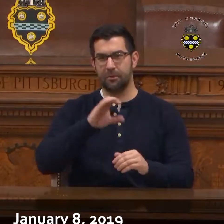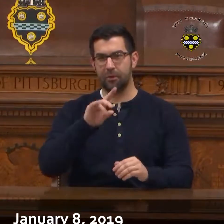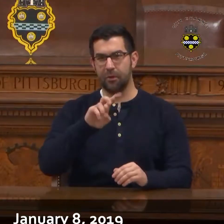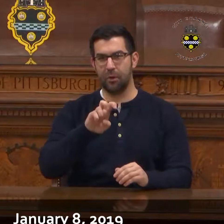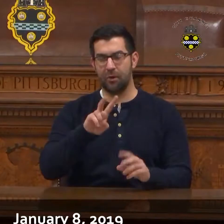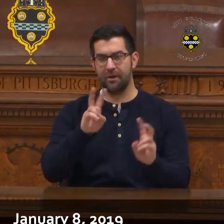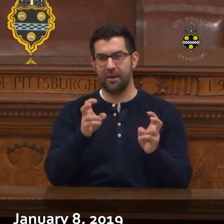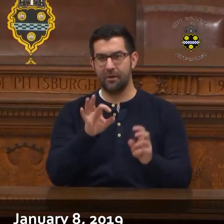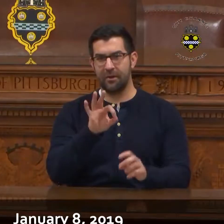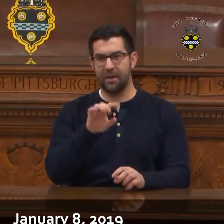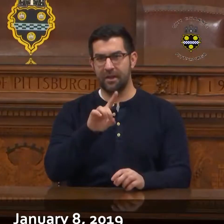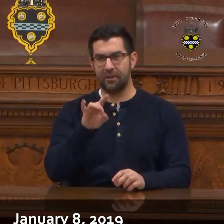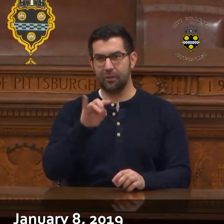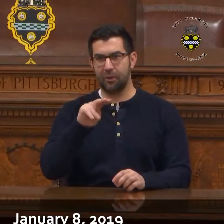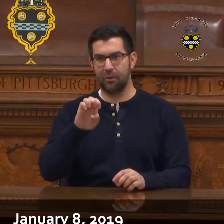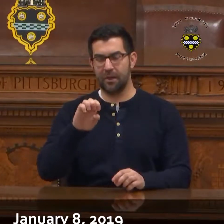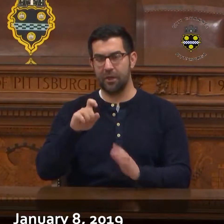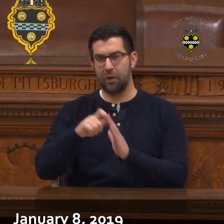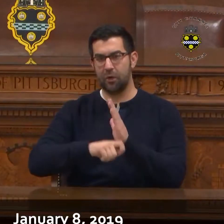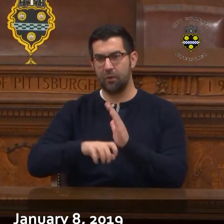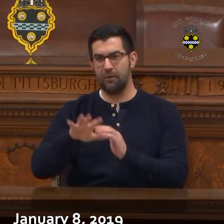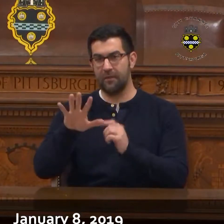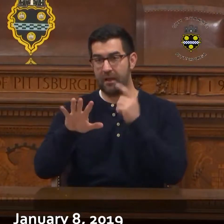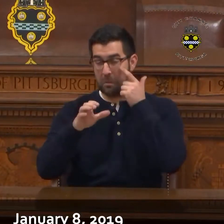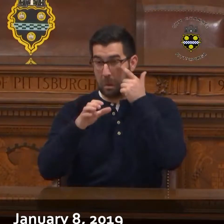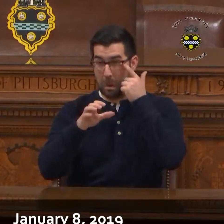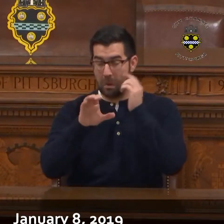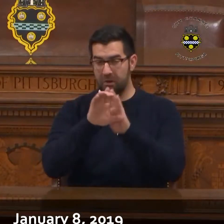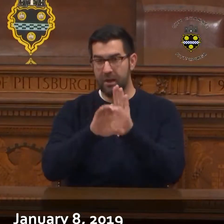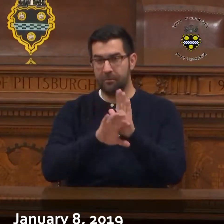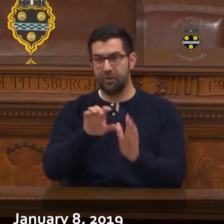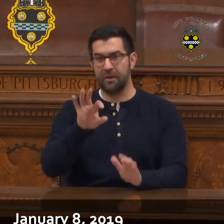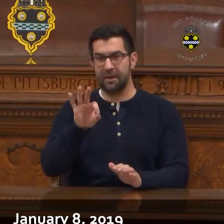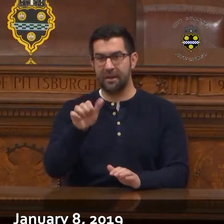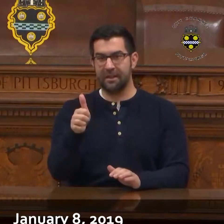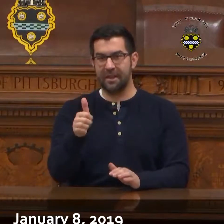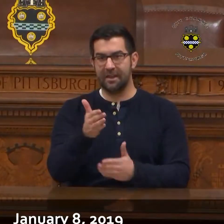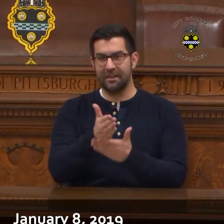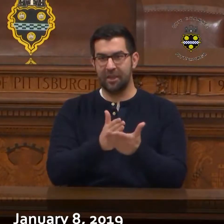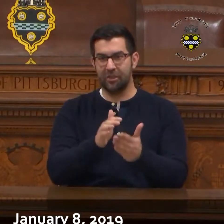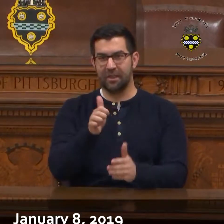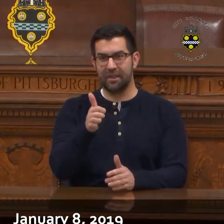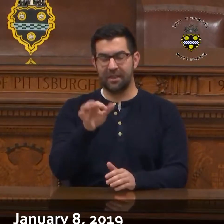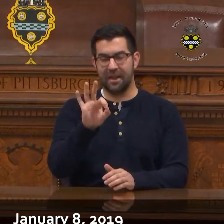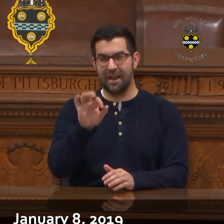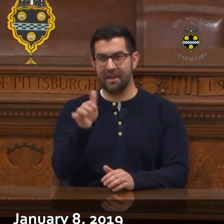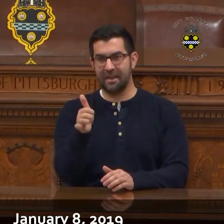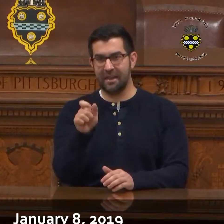zoning, Article 5, Chapter 910, Section